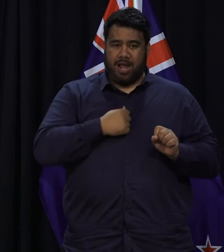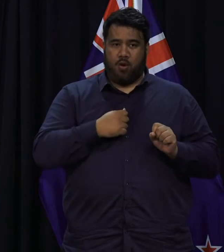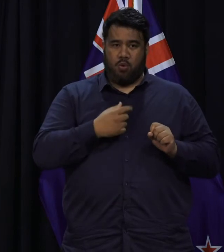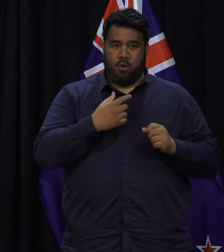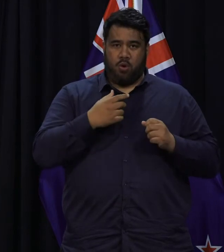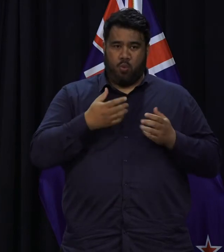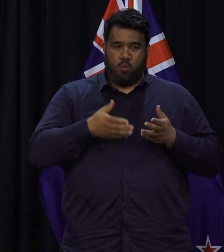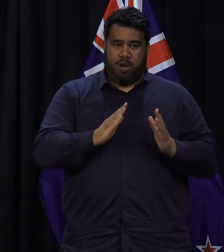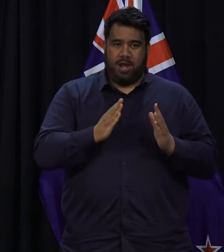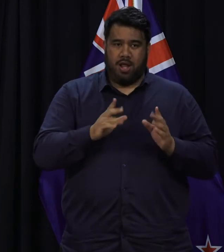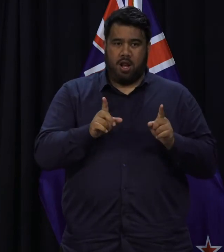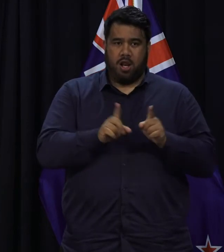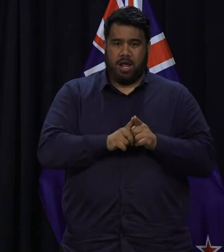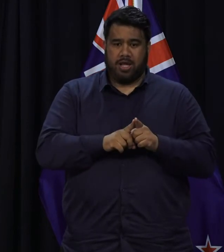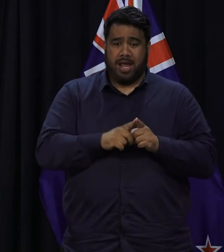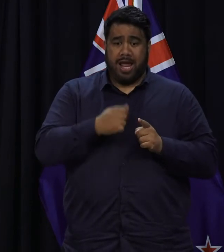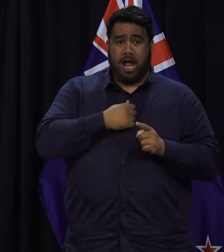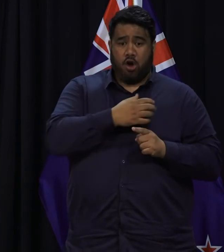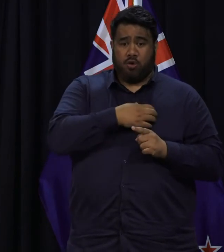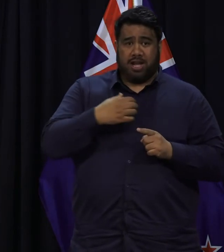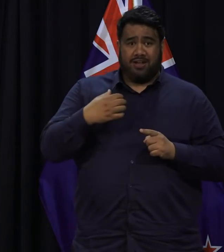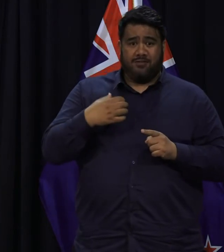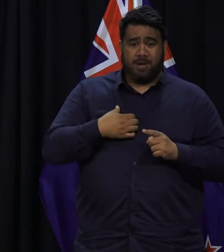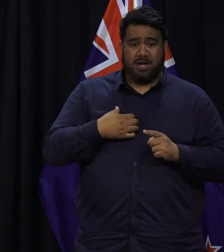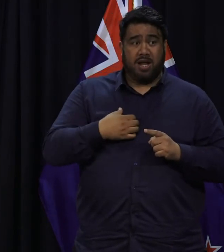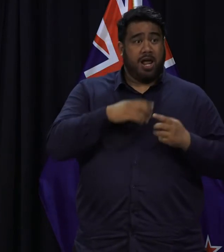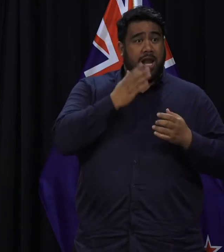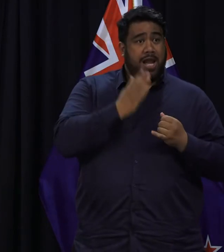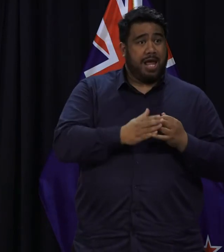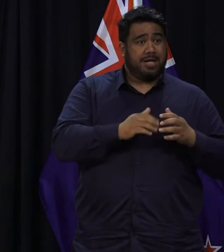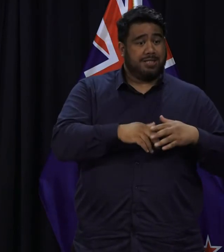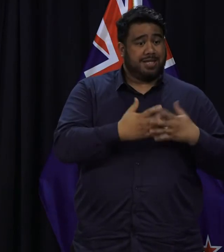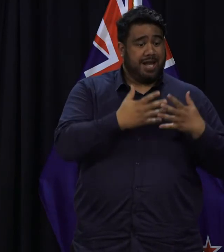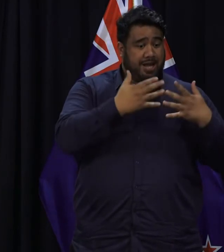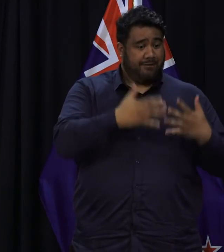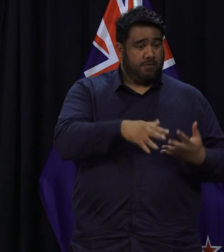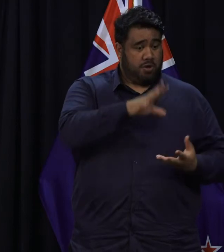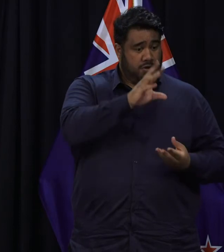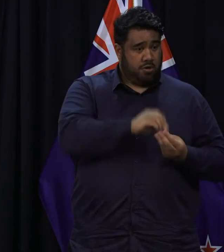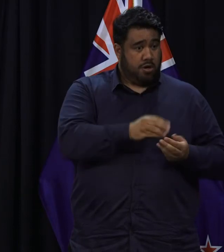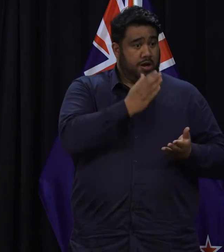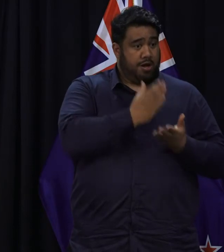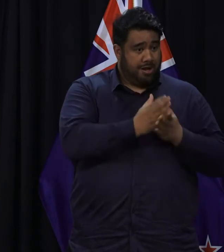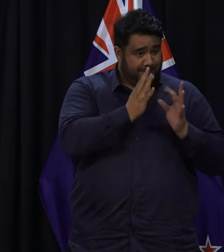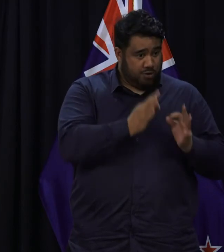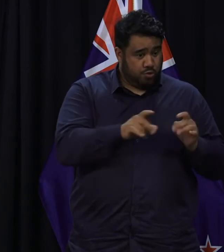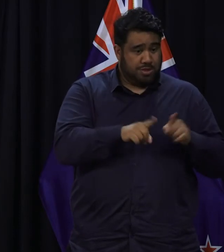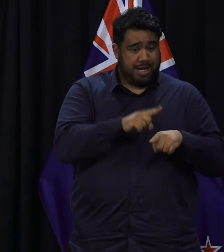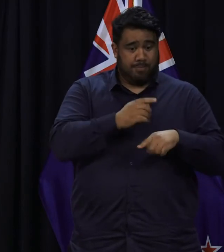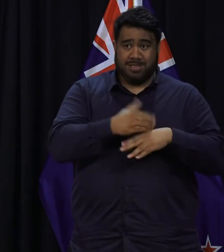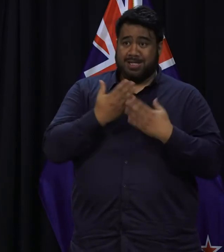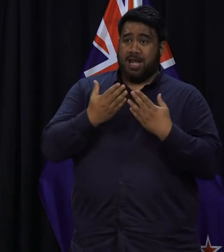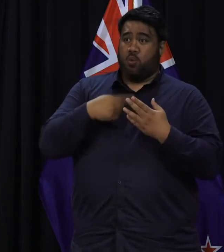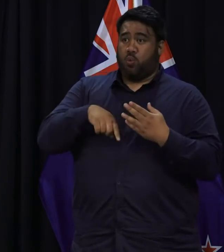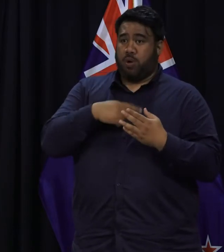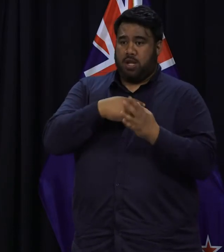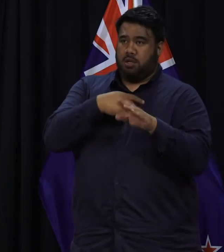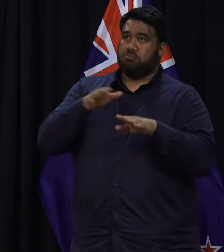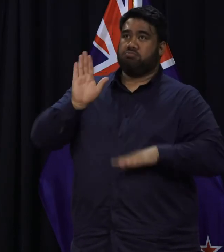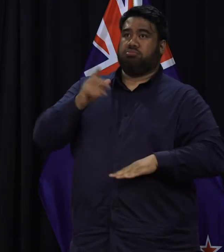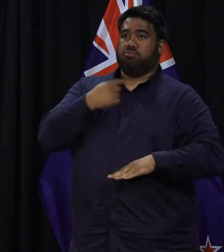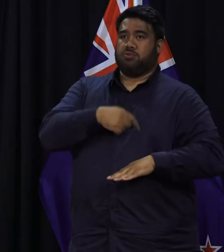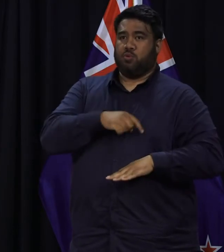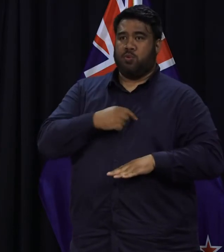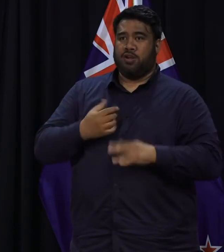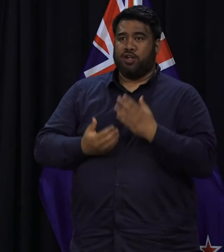in a government today on the same day that we received the final vote count, and they may consider that a curiosity. We each have our own systems. But as I